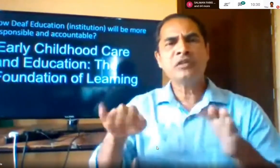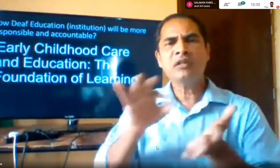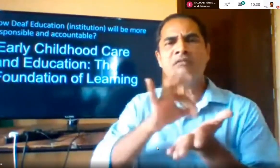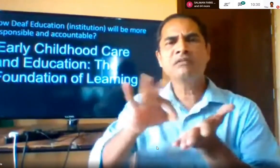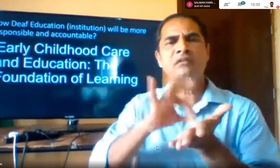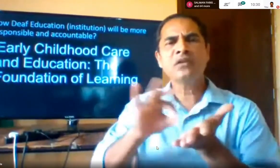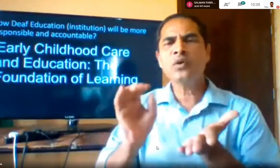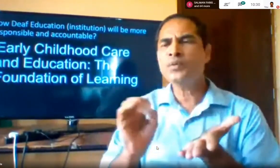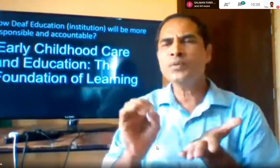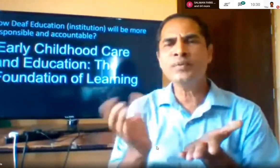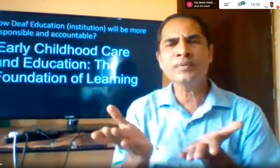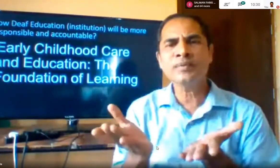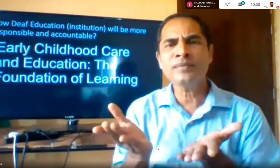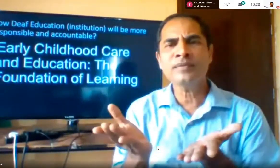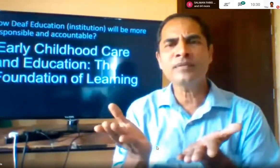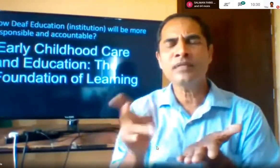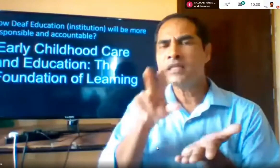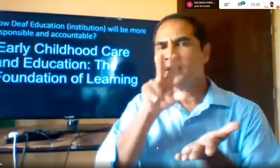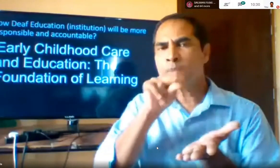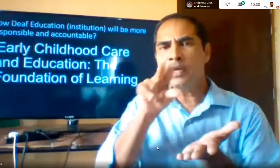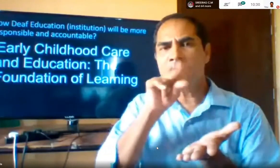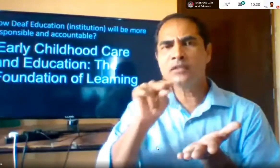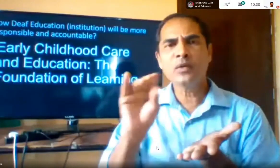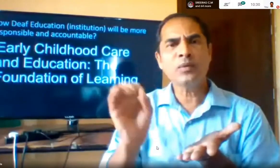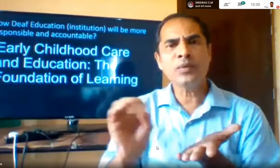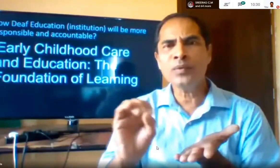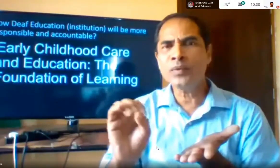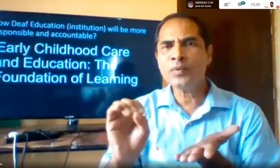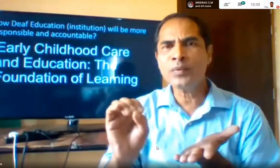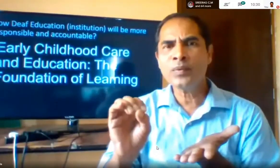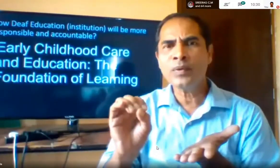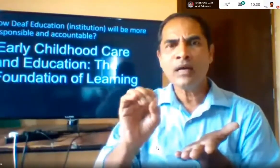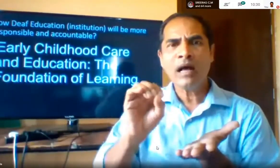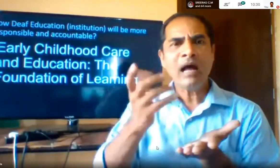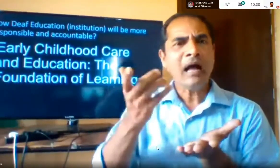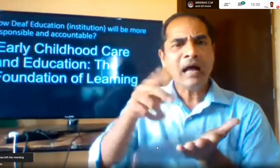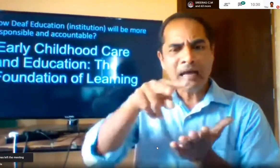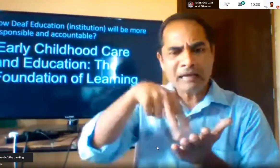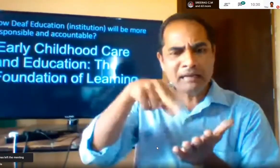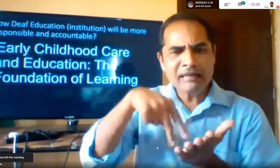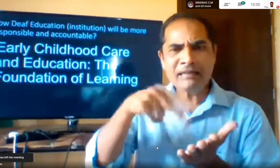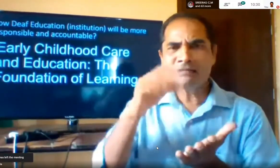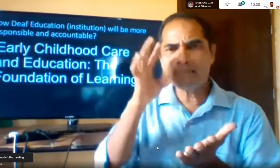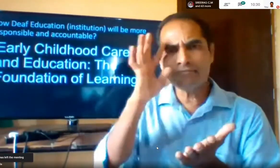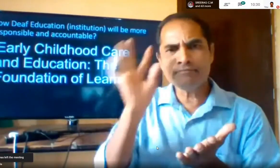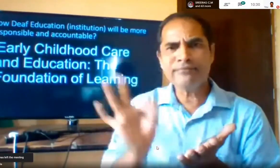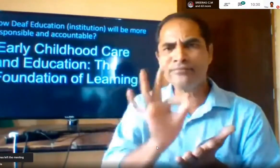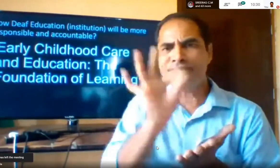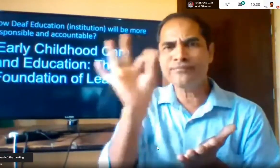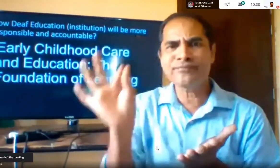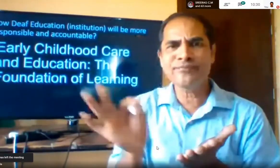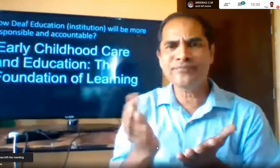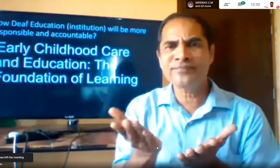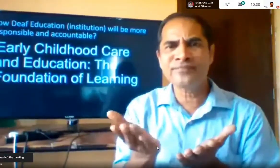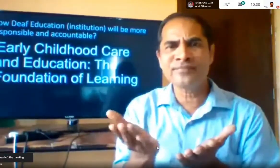them. But the writing skills of the children and the learning or the speaking skills of the children are not